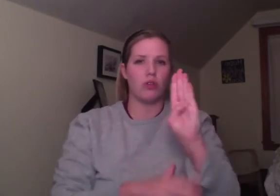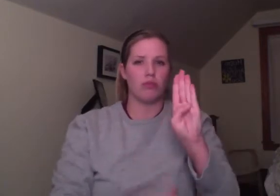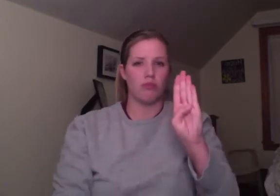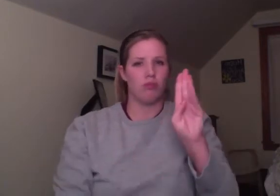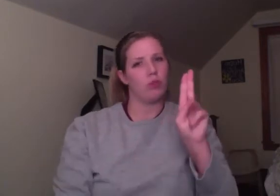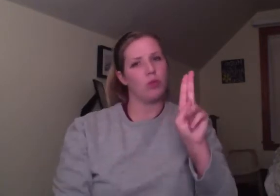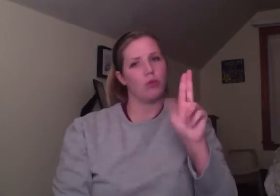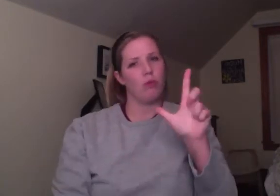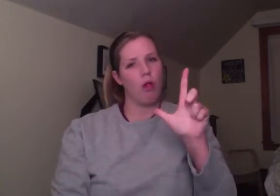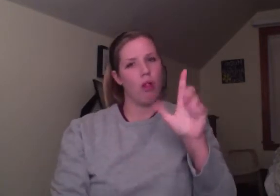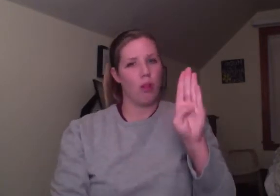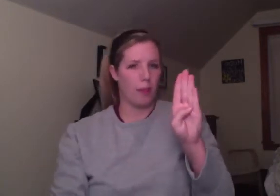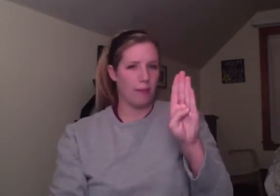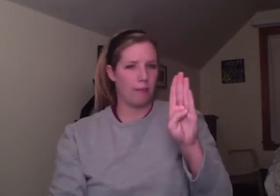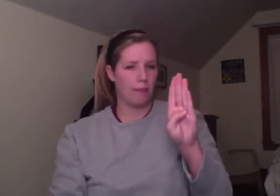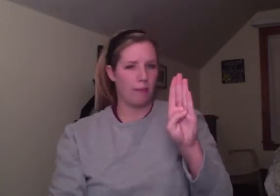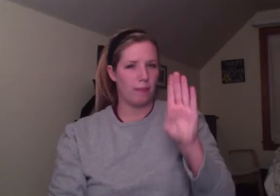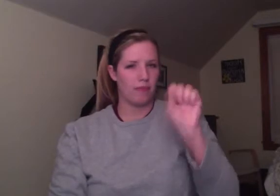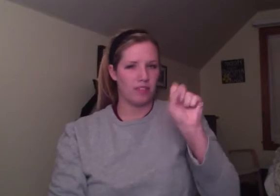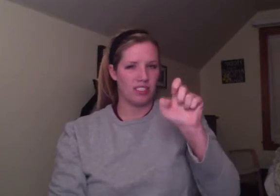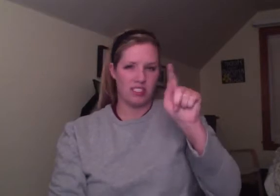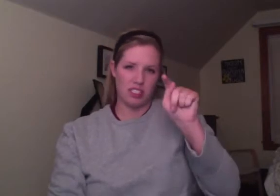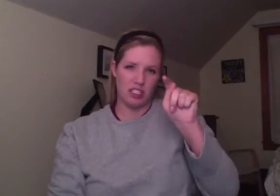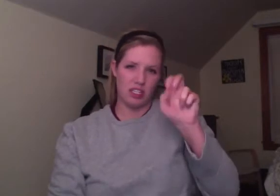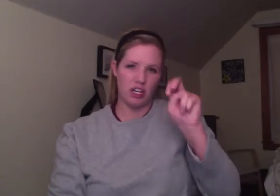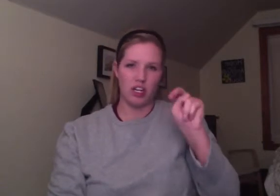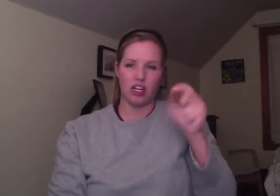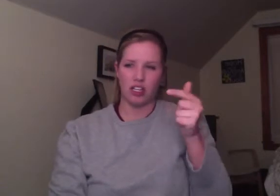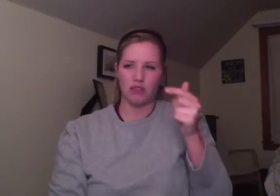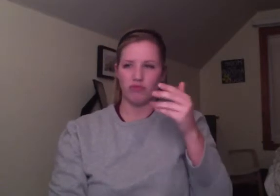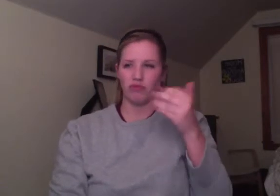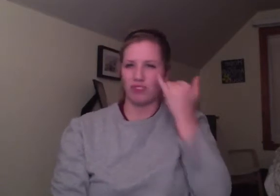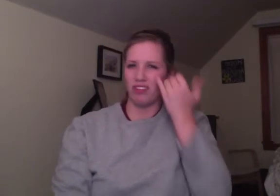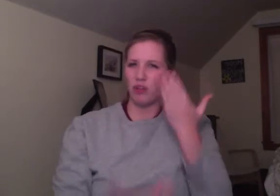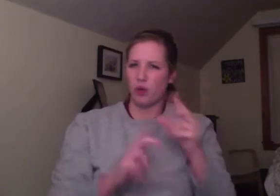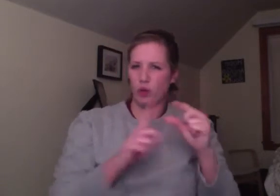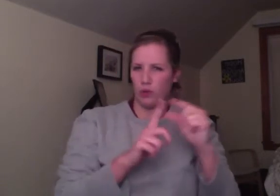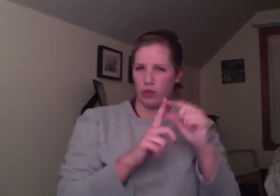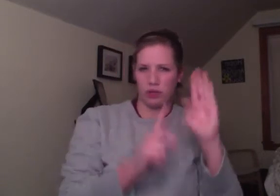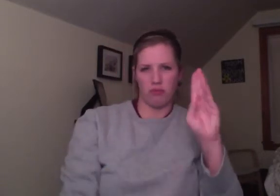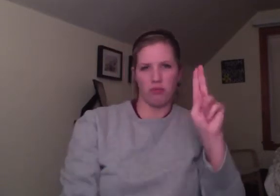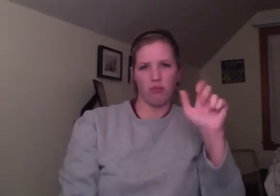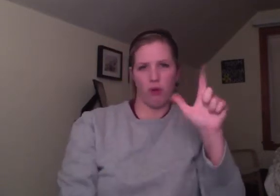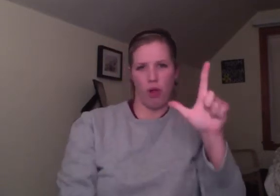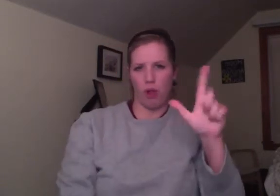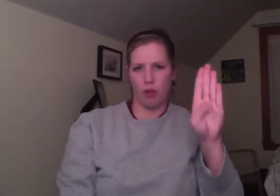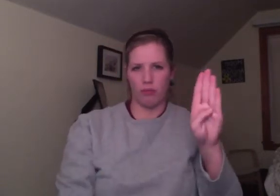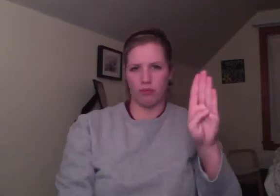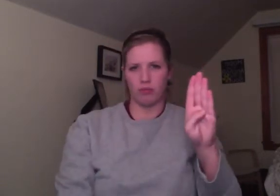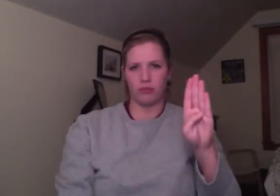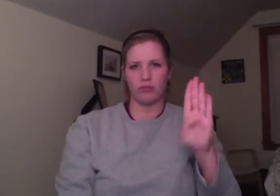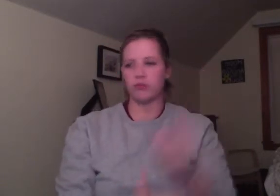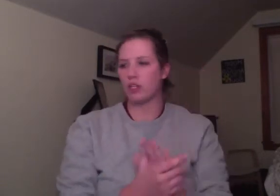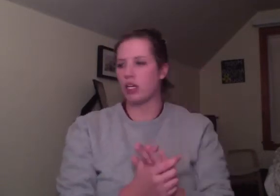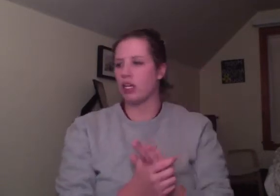know much about photography, the bulb setting on the camera allows the shutter to stay open. Mm-hmm. And you can think of the shutter as